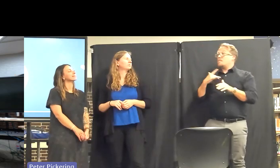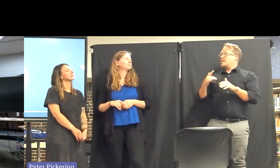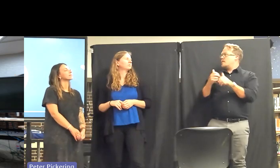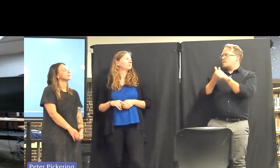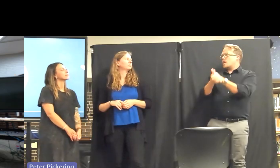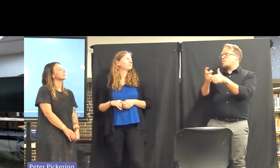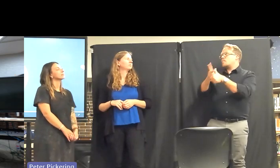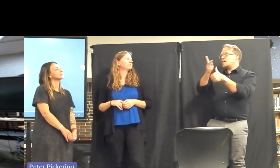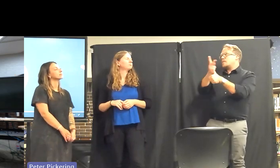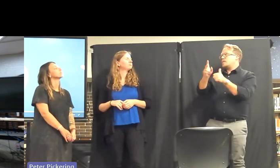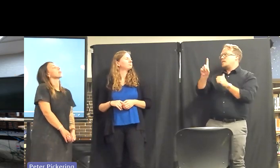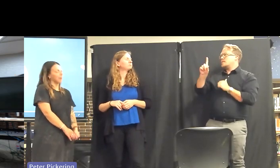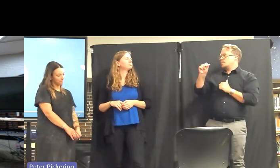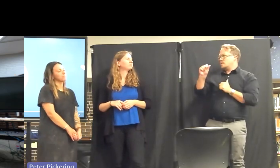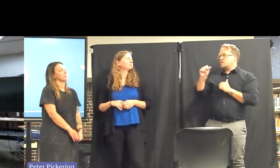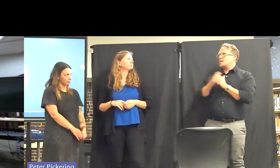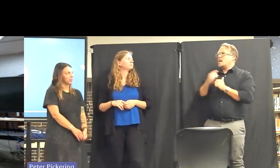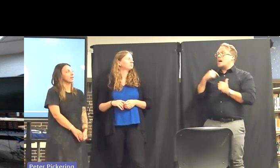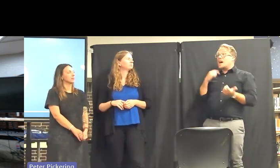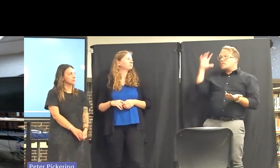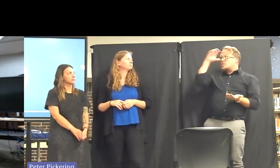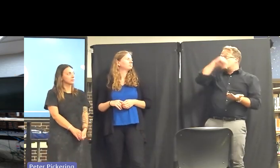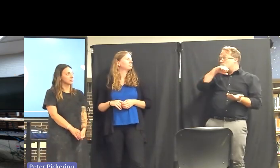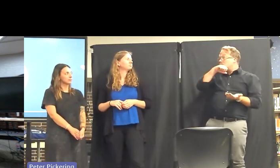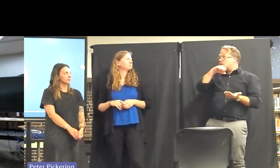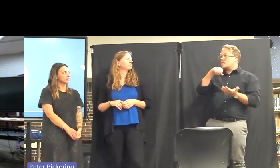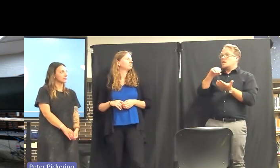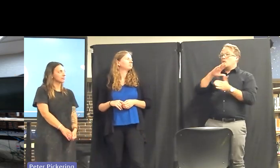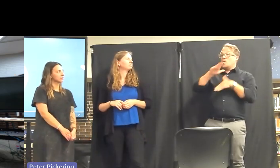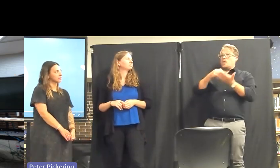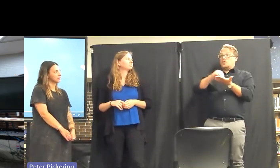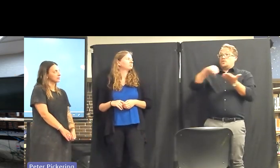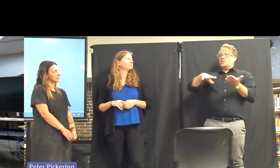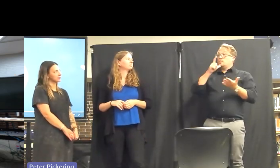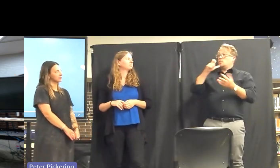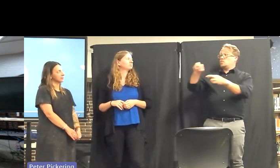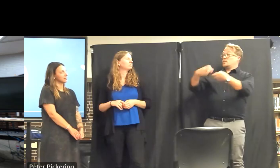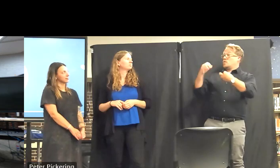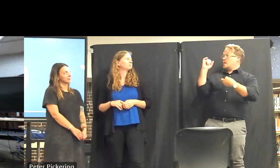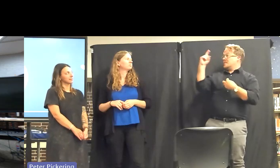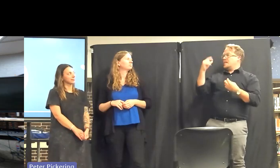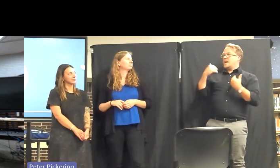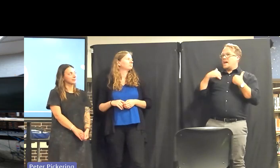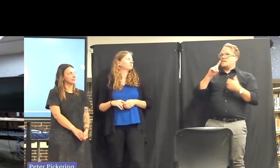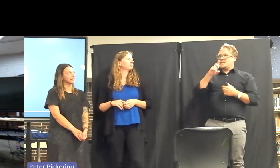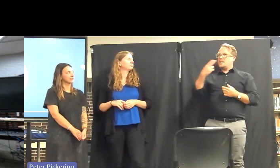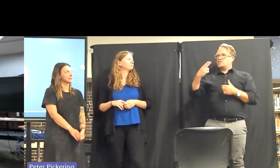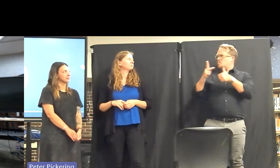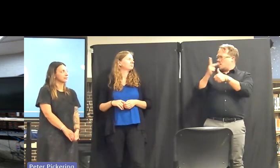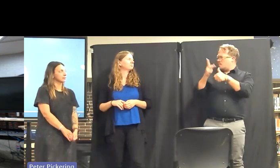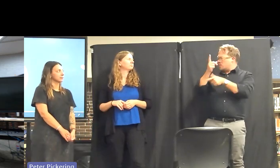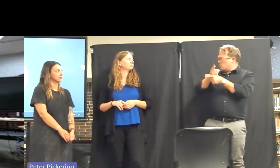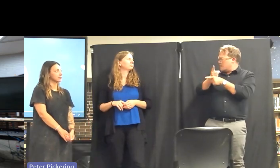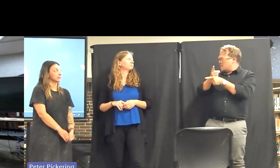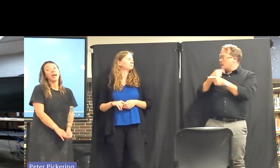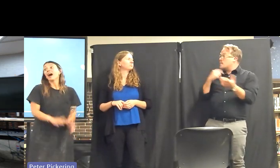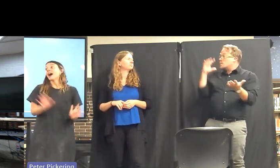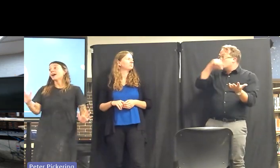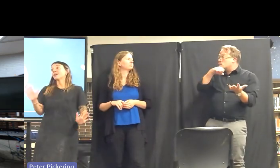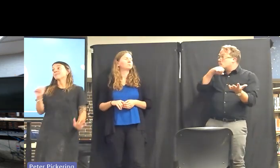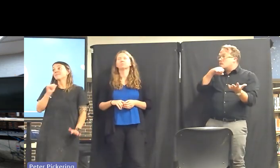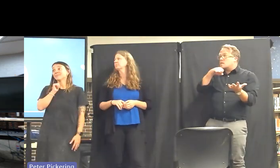here, all students come with the label deaf and hard of hearing. I'm assuming that's